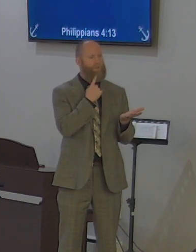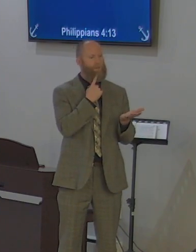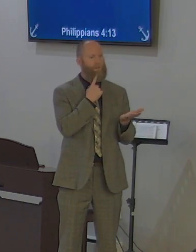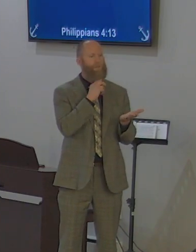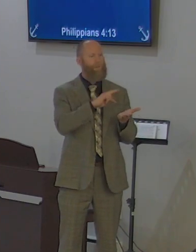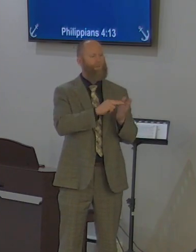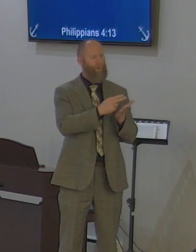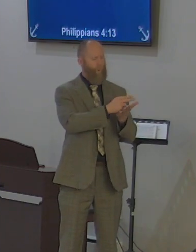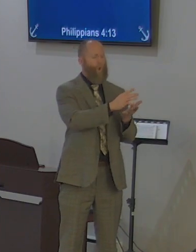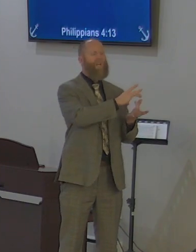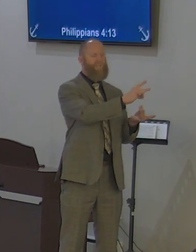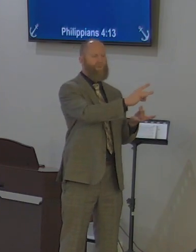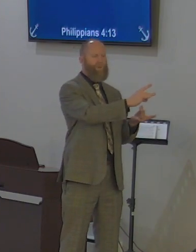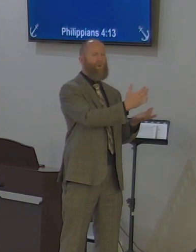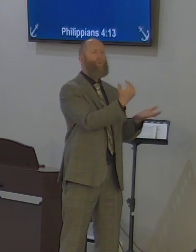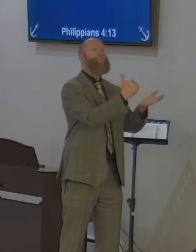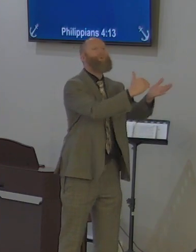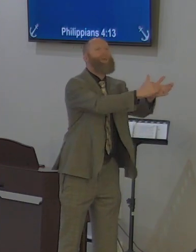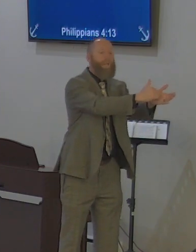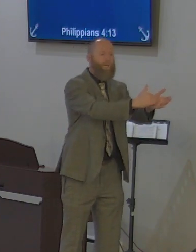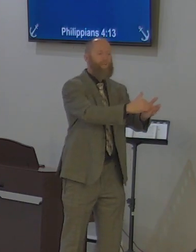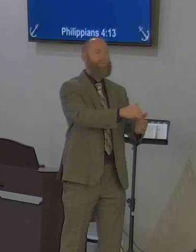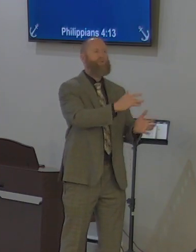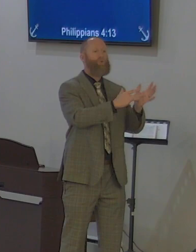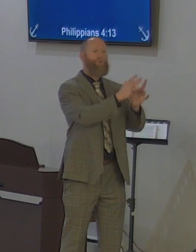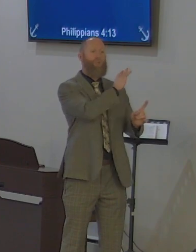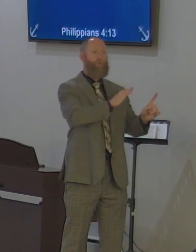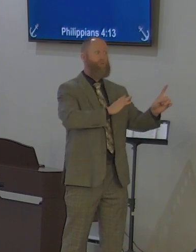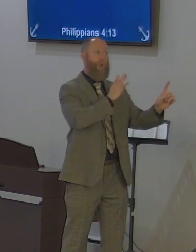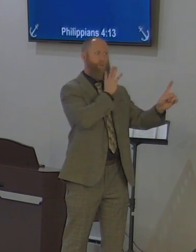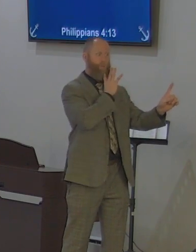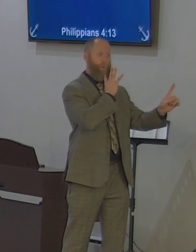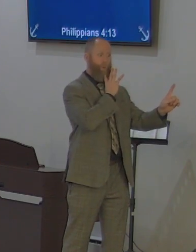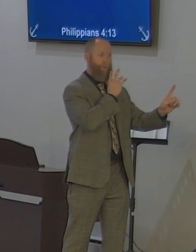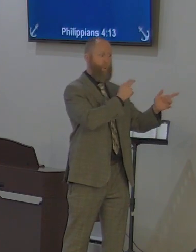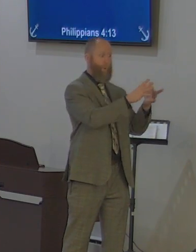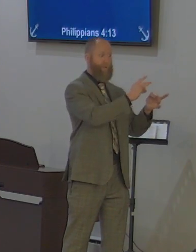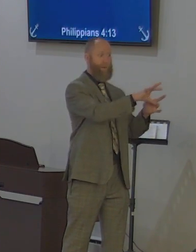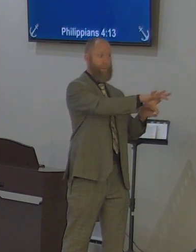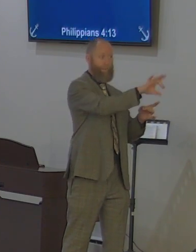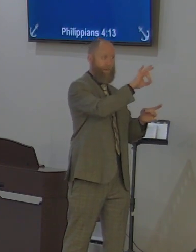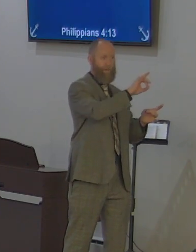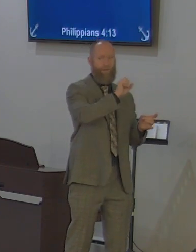entire Bible really by the inspiration of the Holy Spirit of God, didn't we?